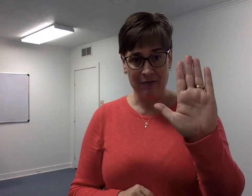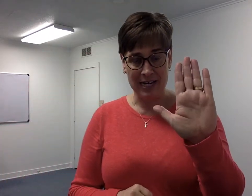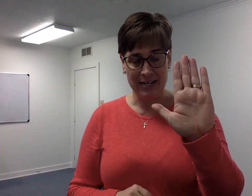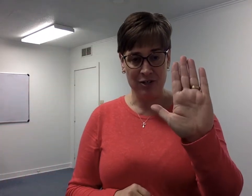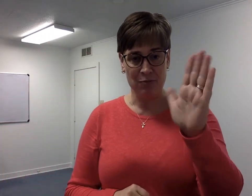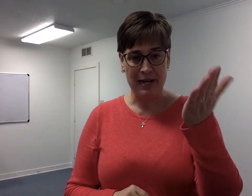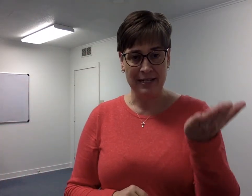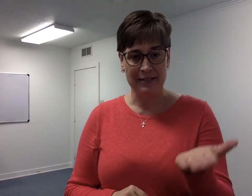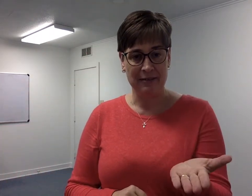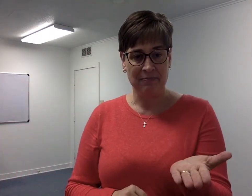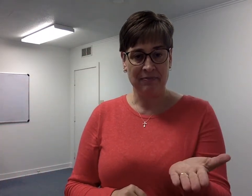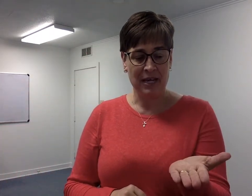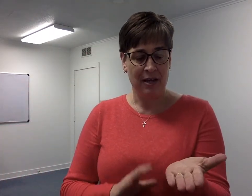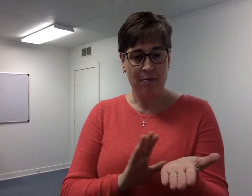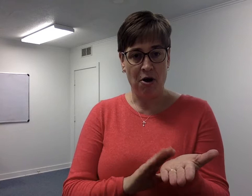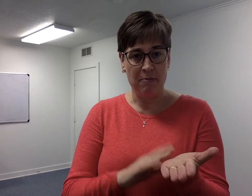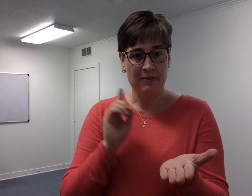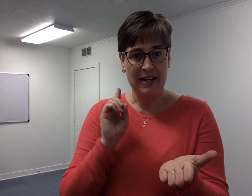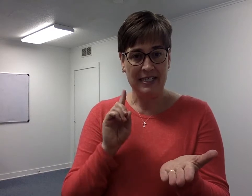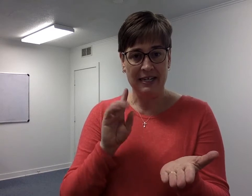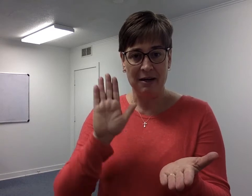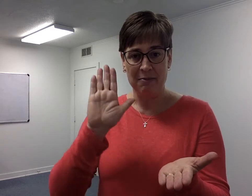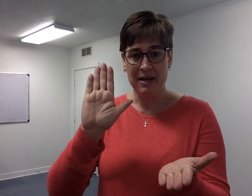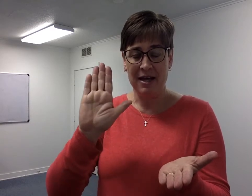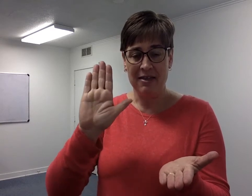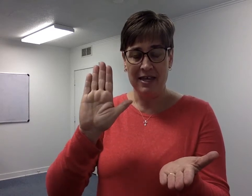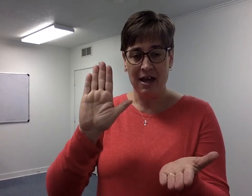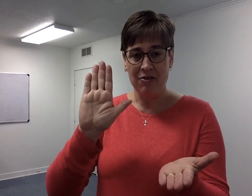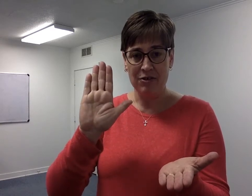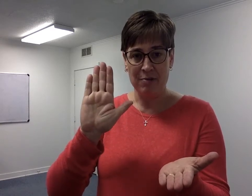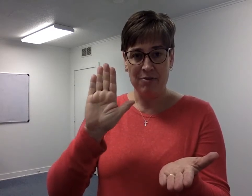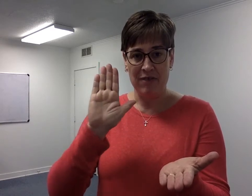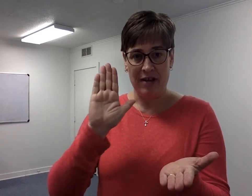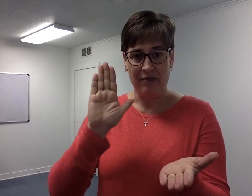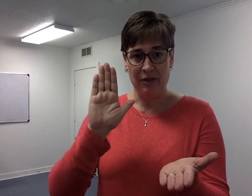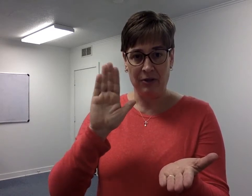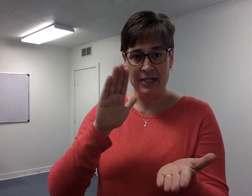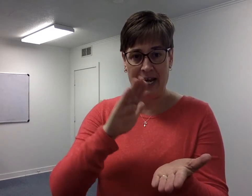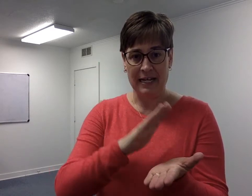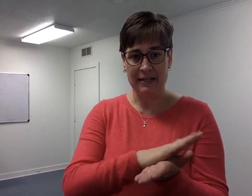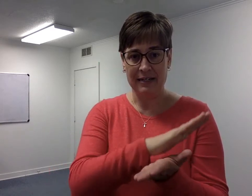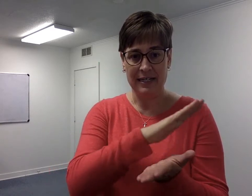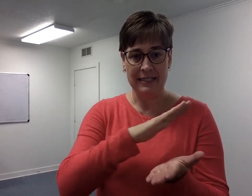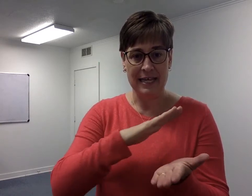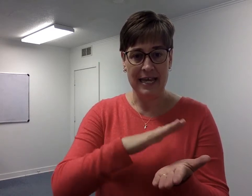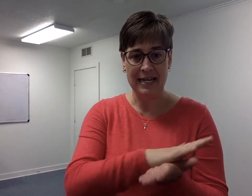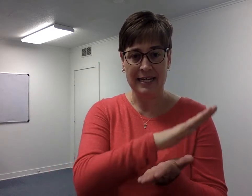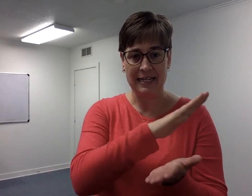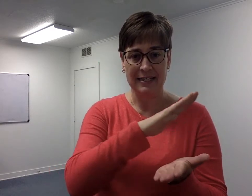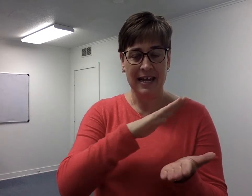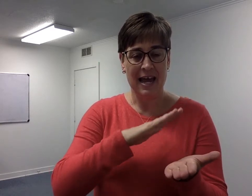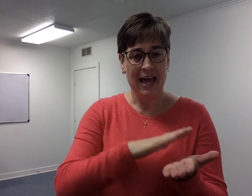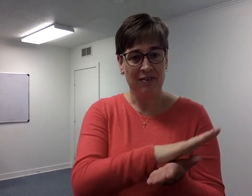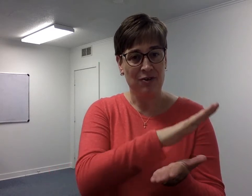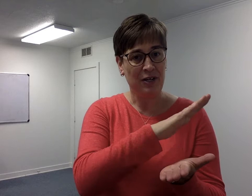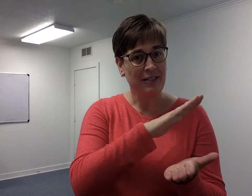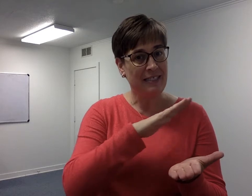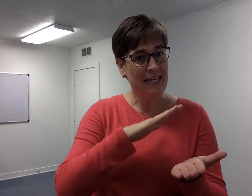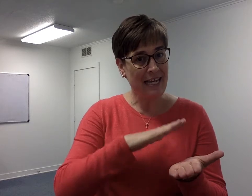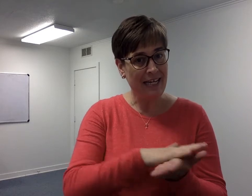hand is your base, palm is facing up, the other number 5, closed hand, is hitting it. And if you can see,